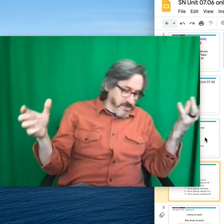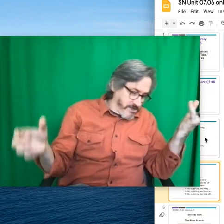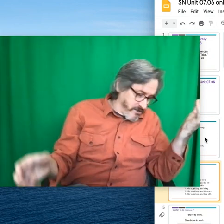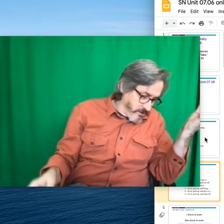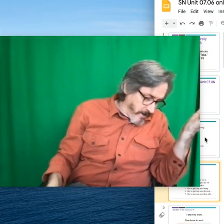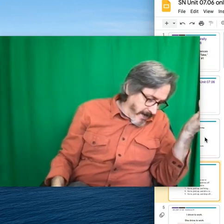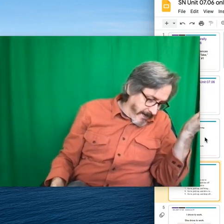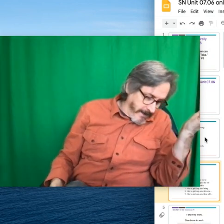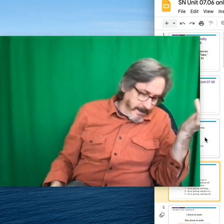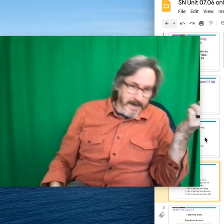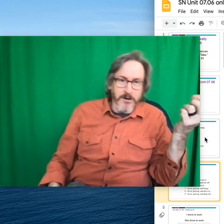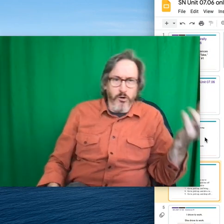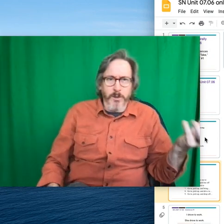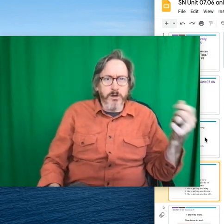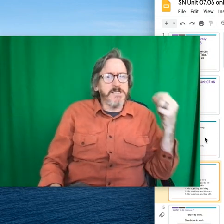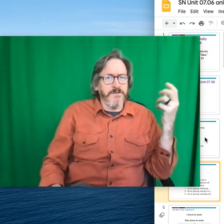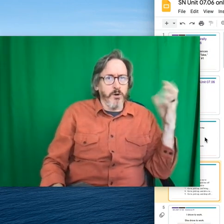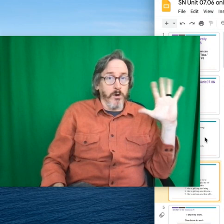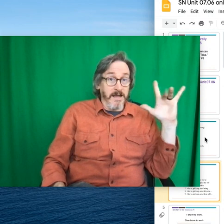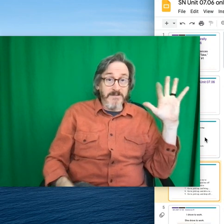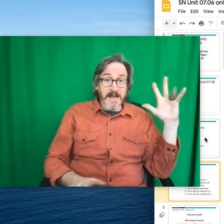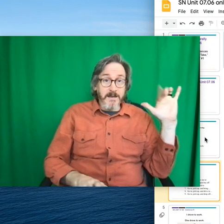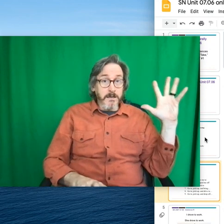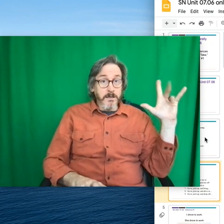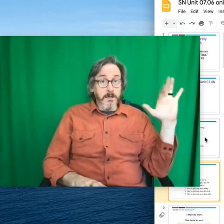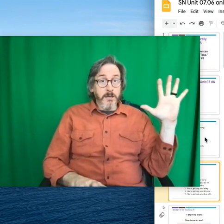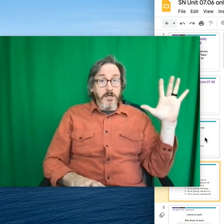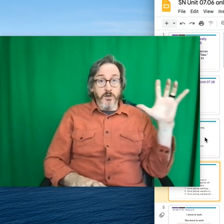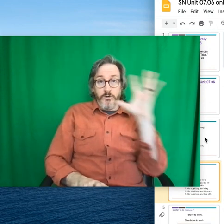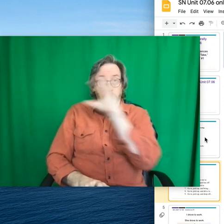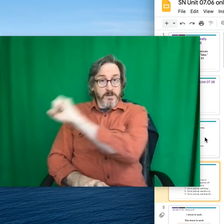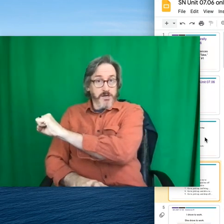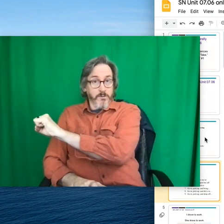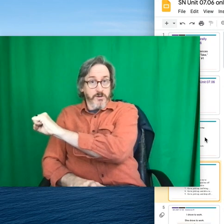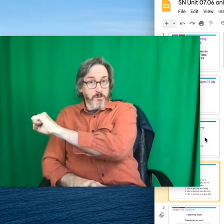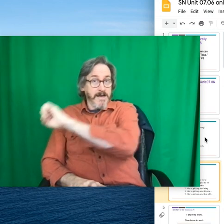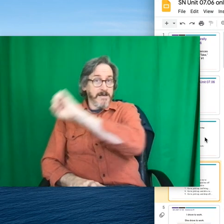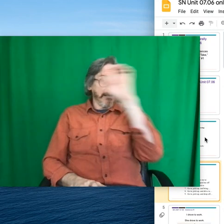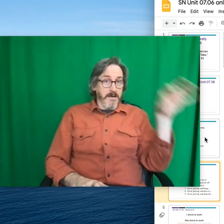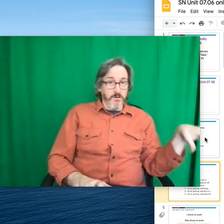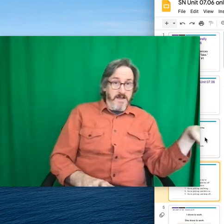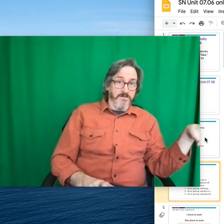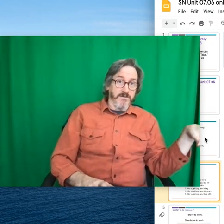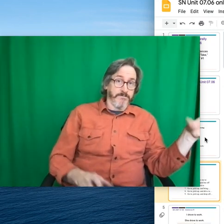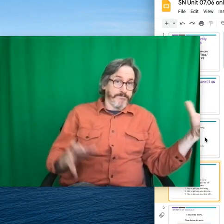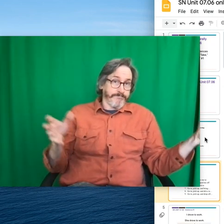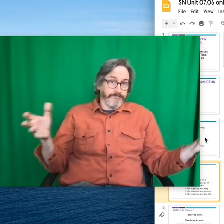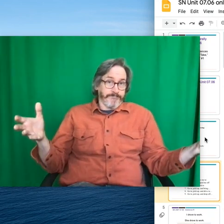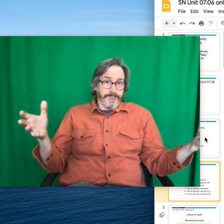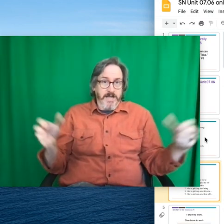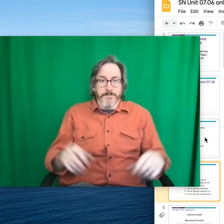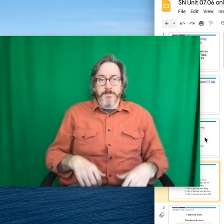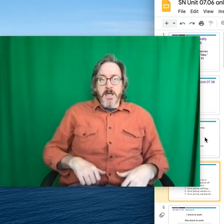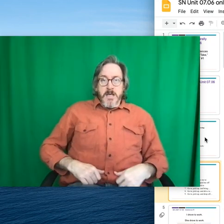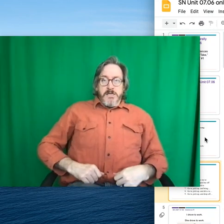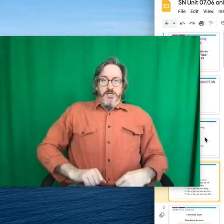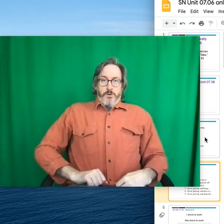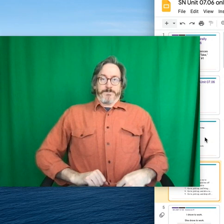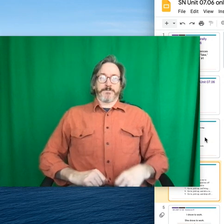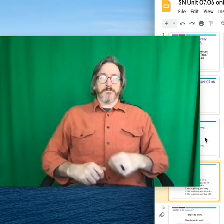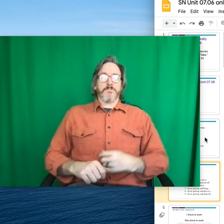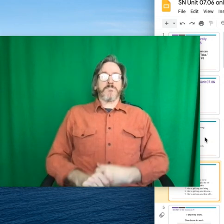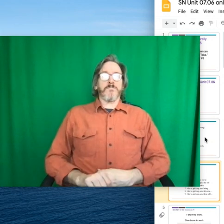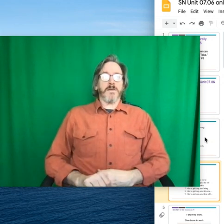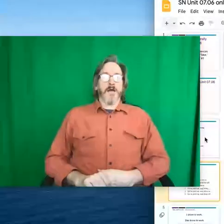That's just the way it normally works. If you're left-handed, you will normally start with the right and move left. Okay.